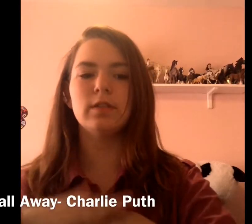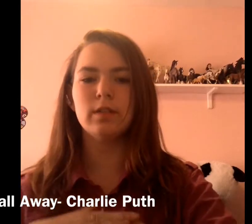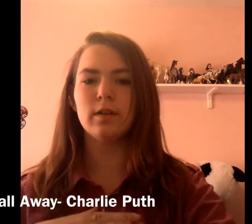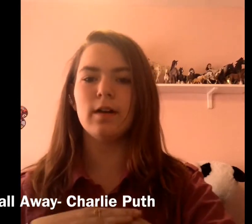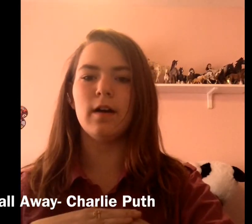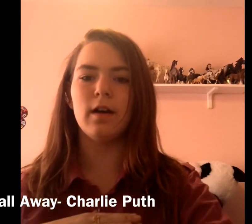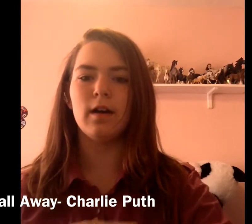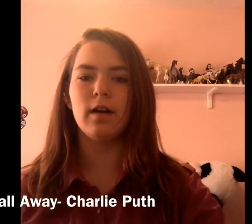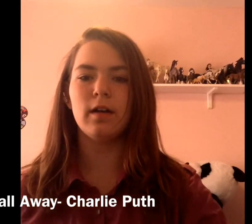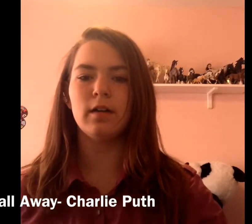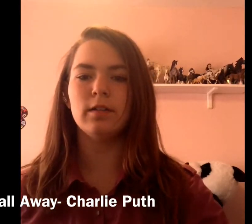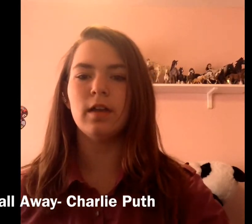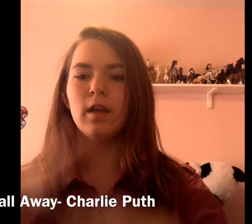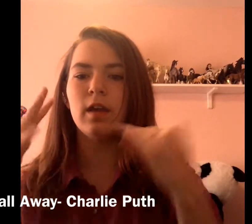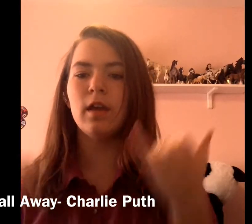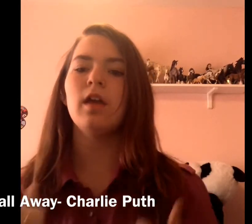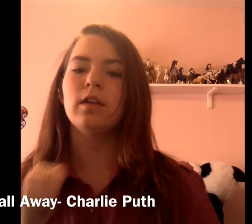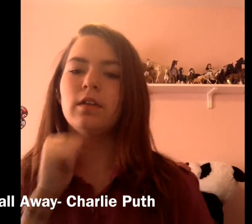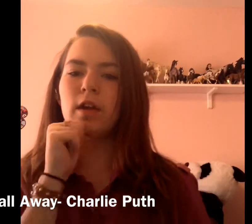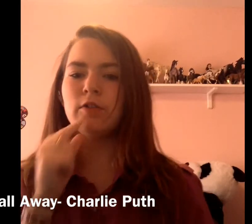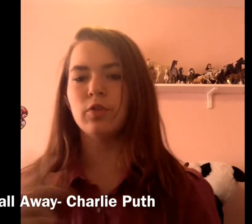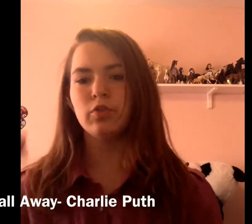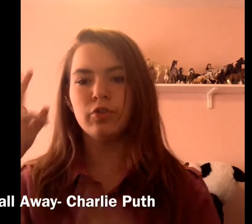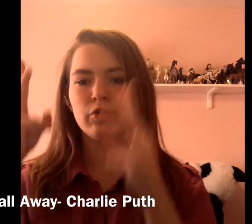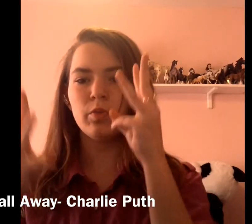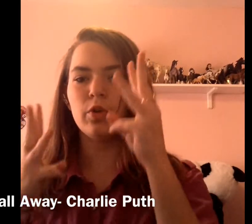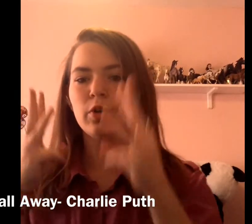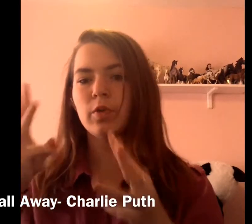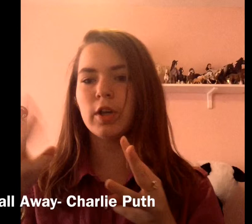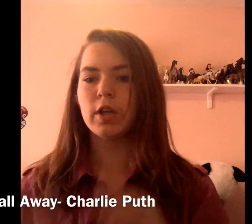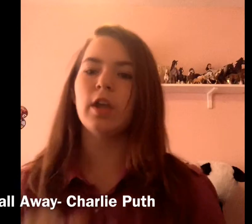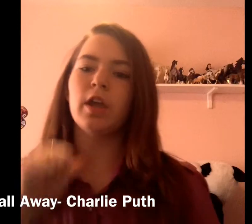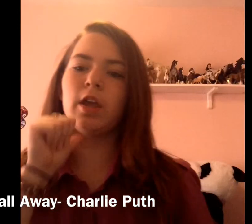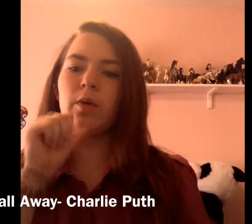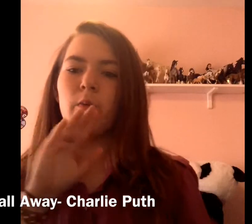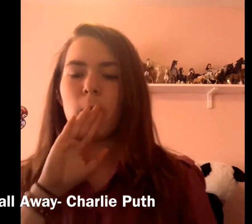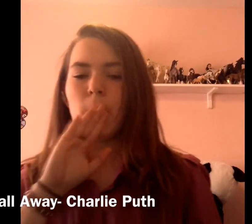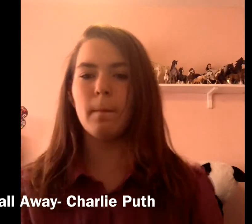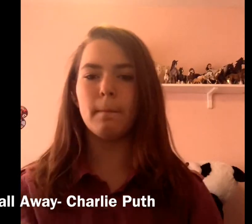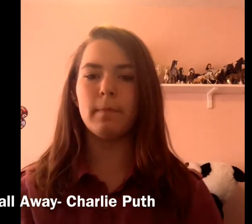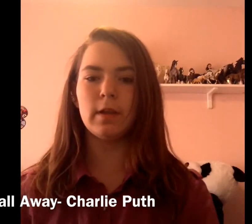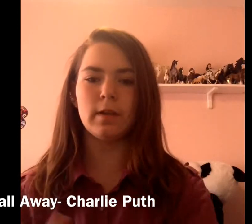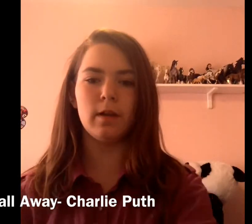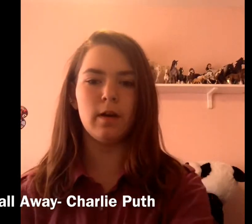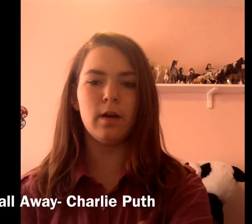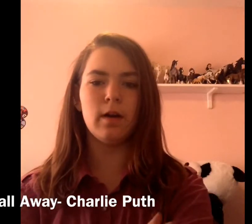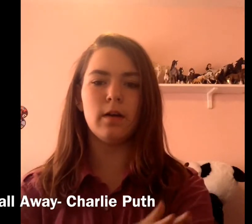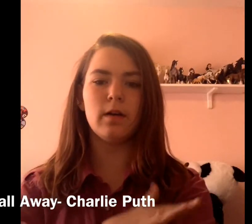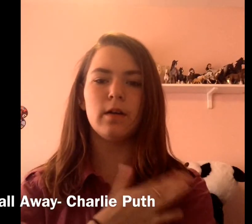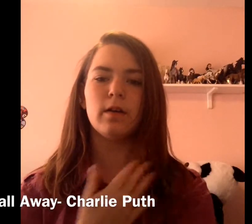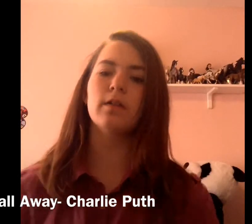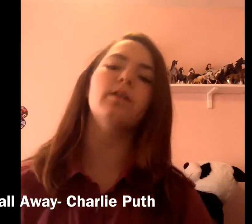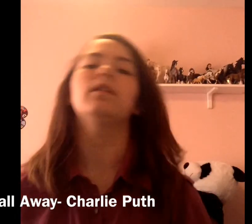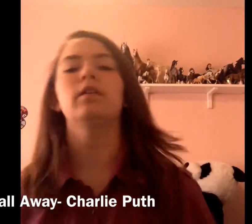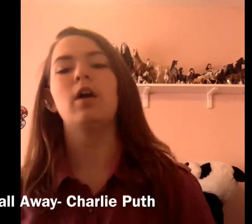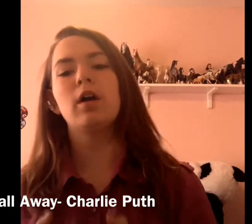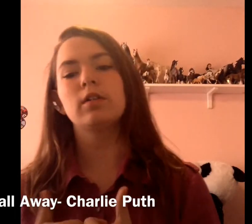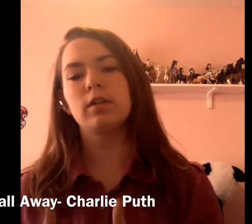on Now don't you worry, it won't be long Darling,